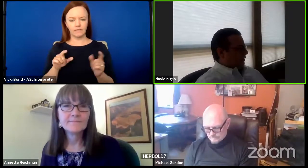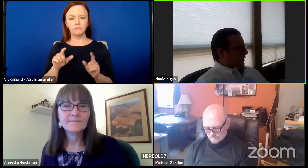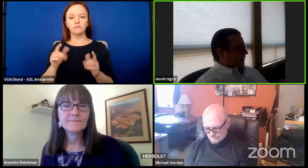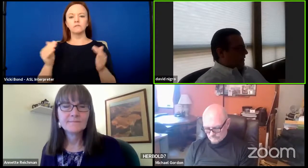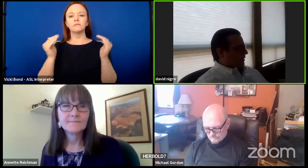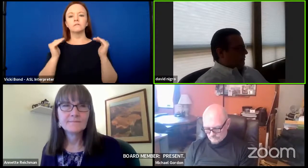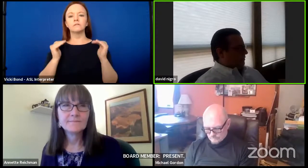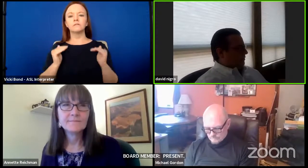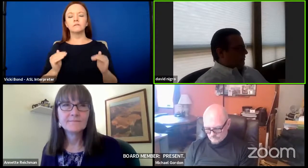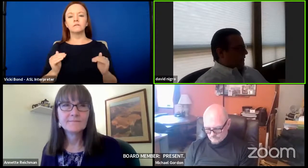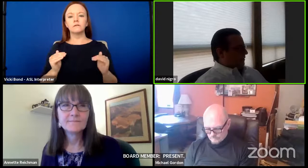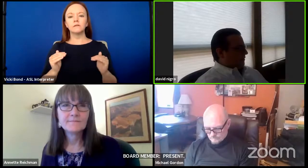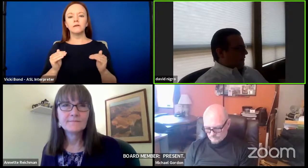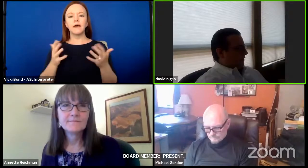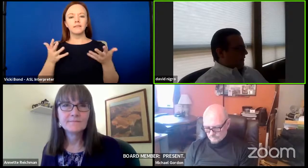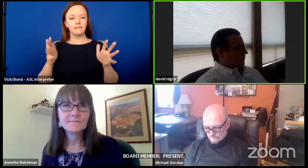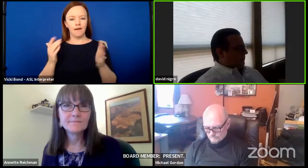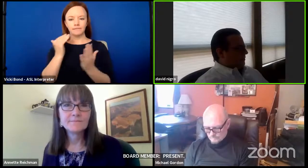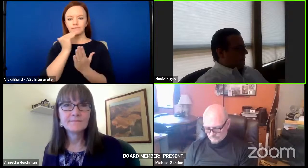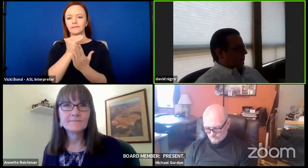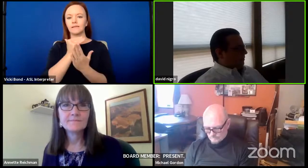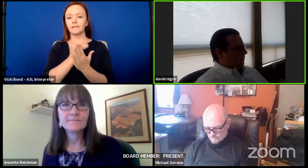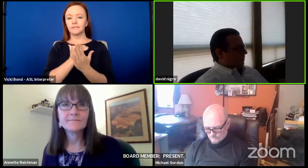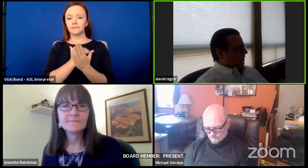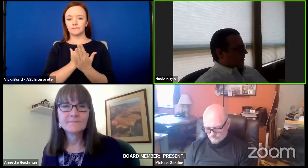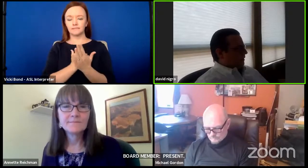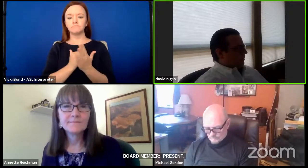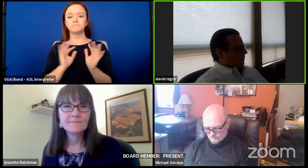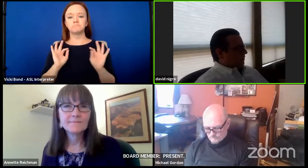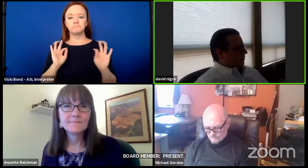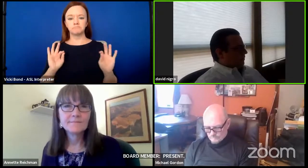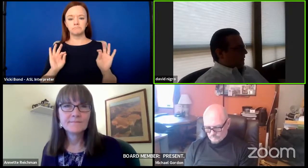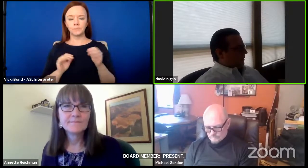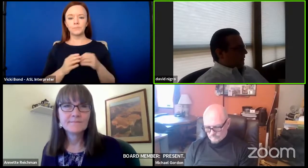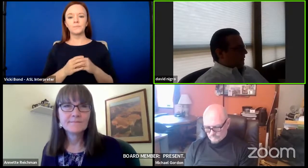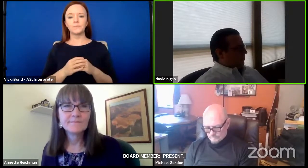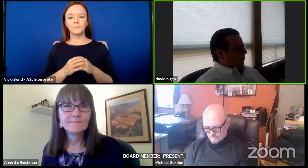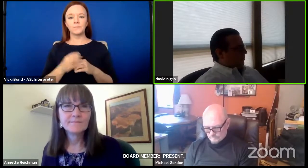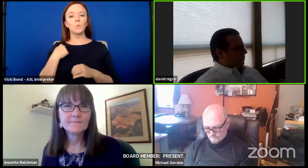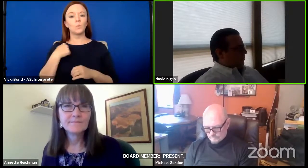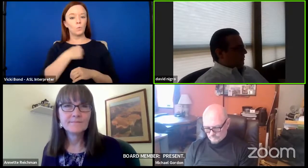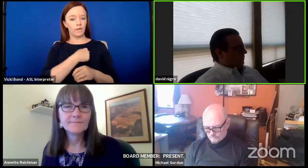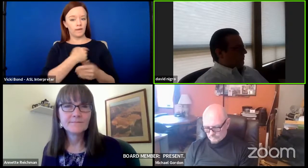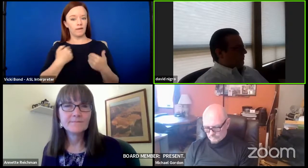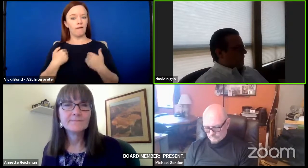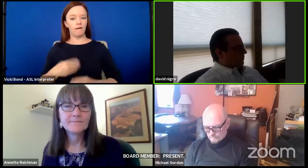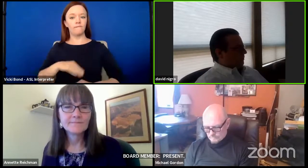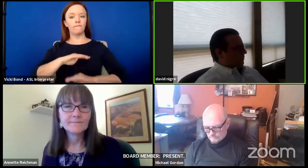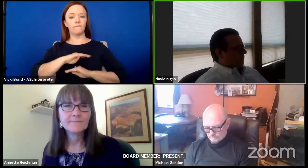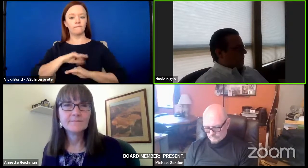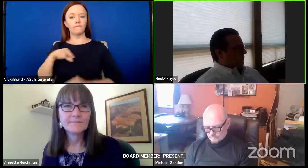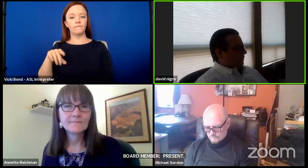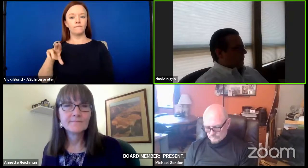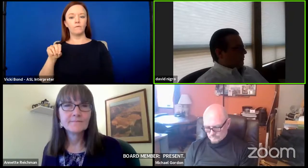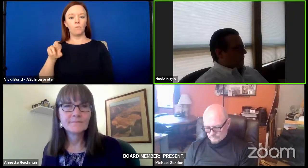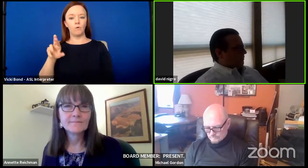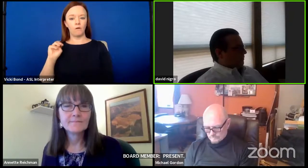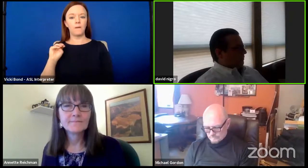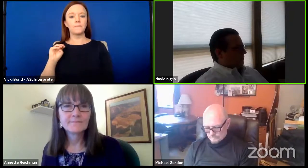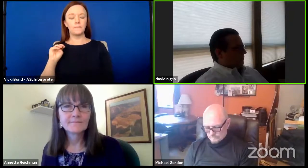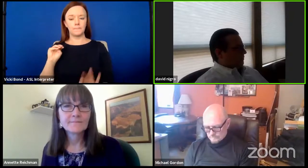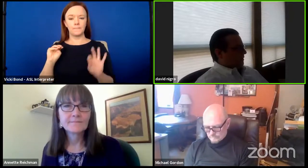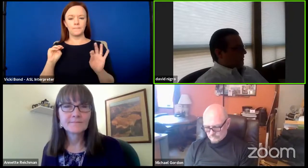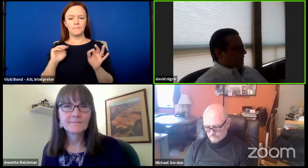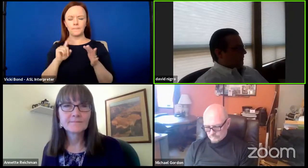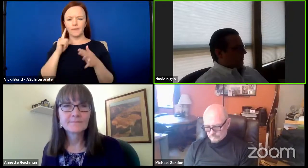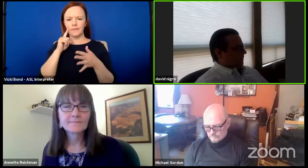And that is the list. So we have quorum now. 1,